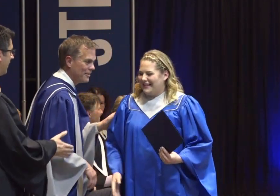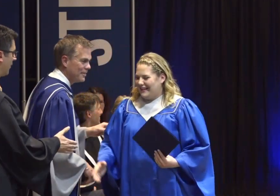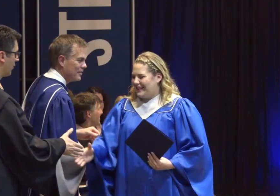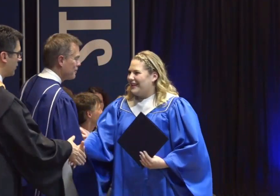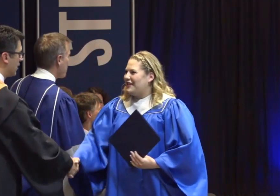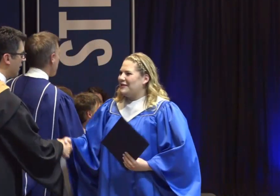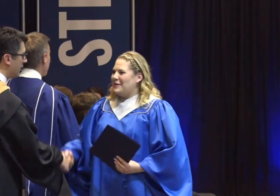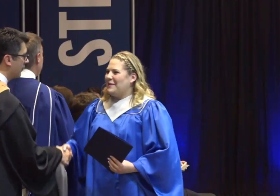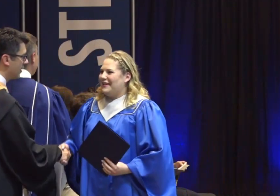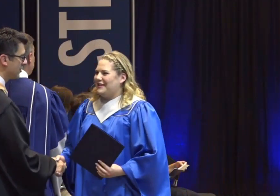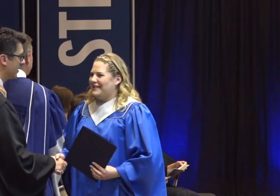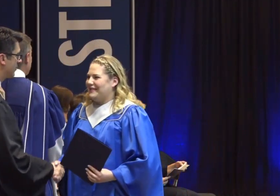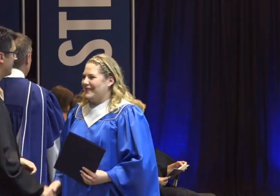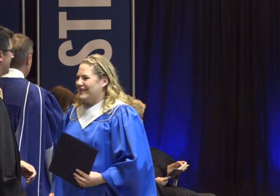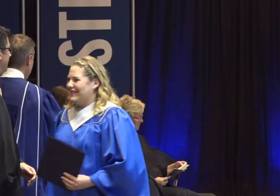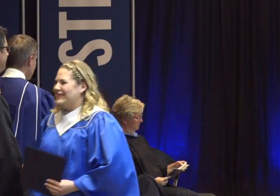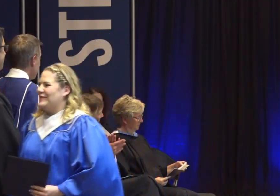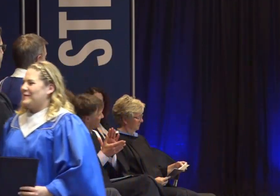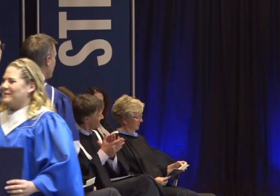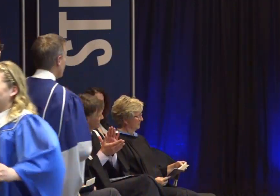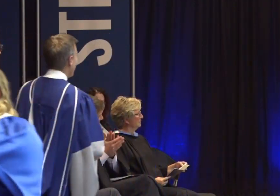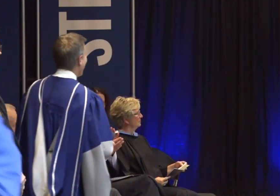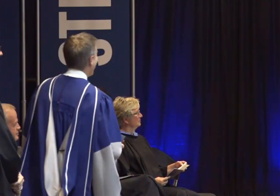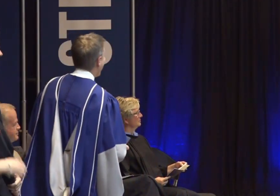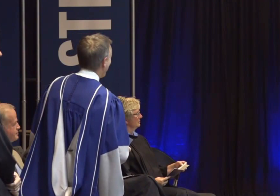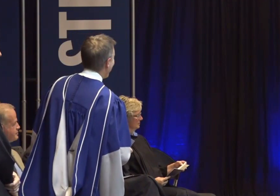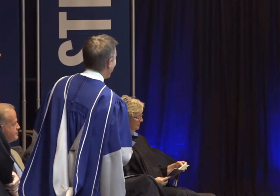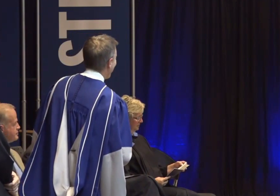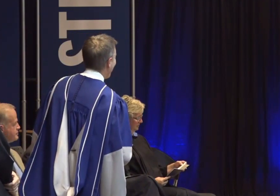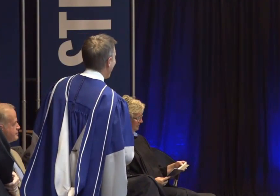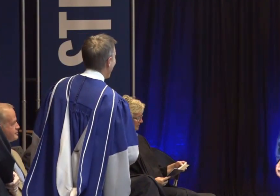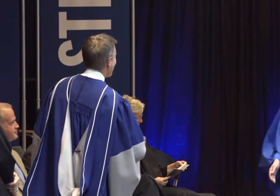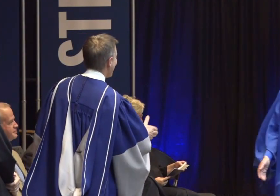Teresa Snare, honors.